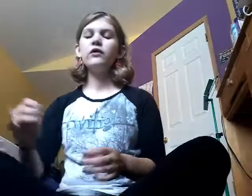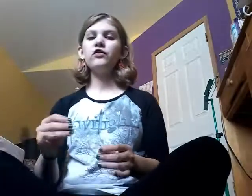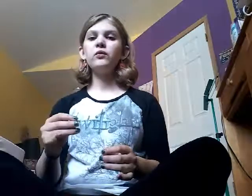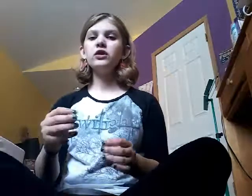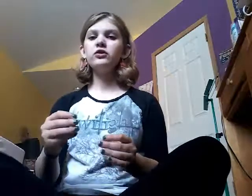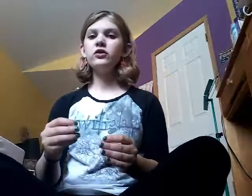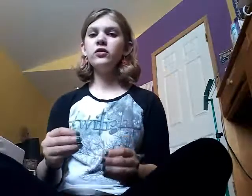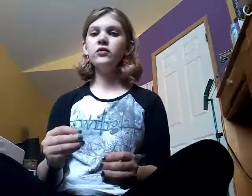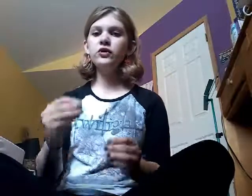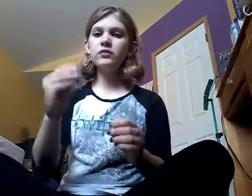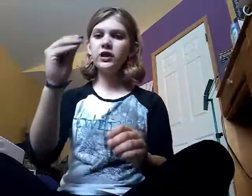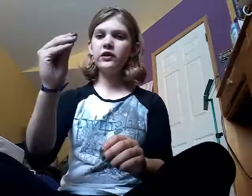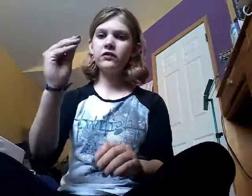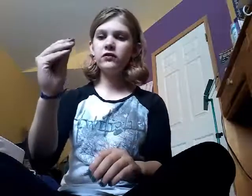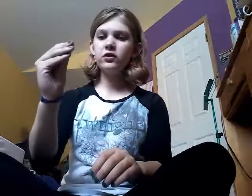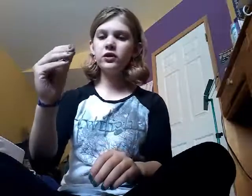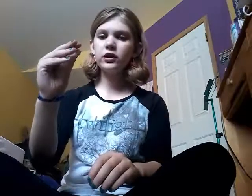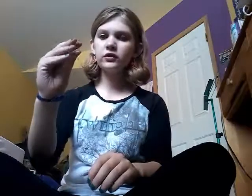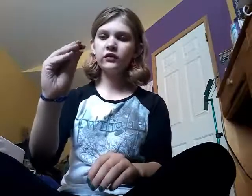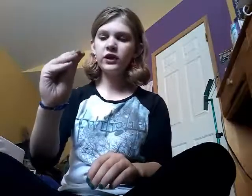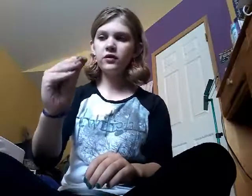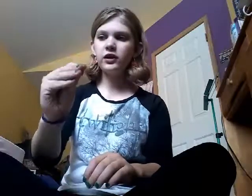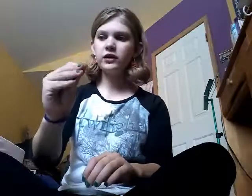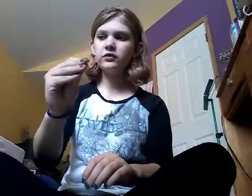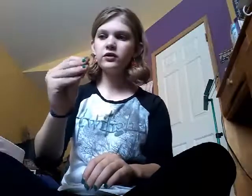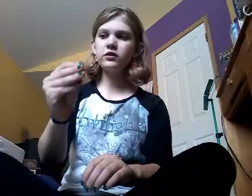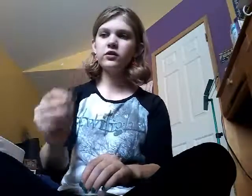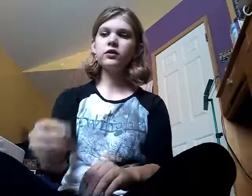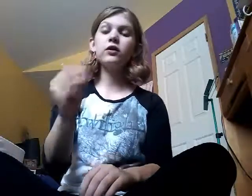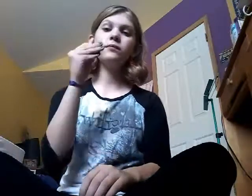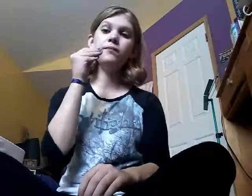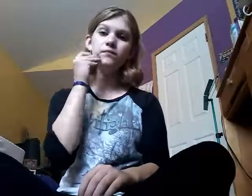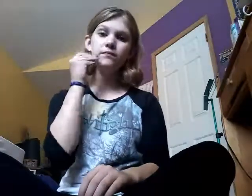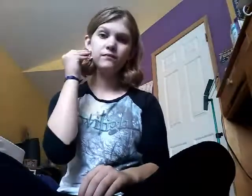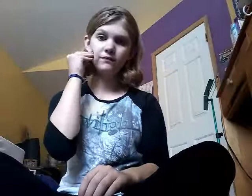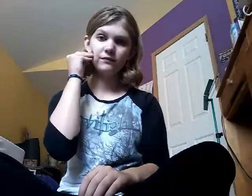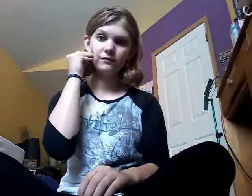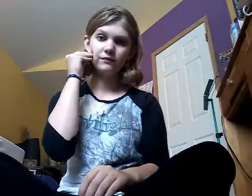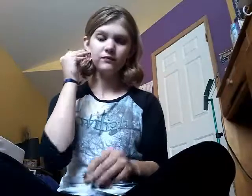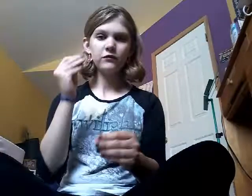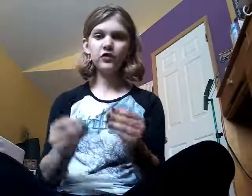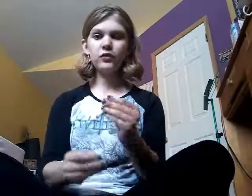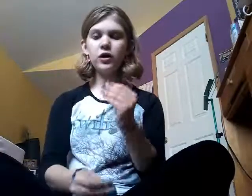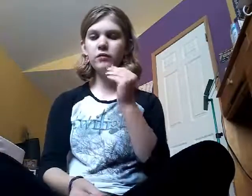So, you're to go, you're going to make, you're going to take your hand, and you're going to go, so home,